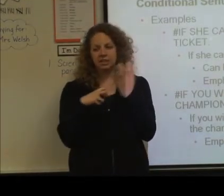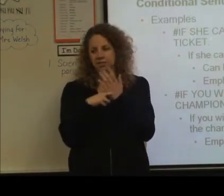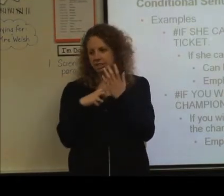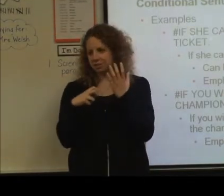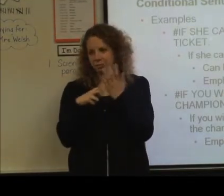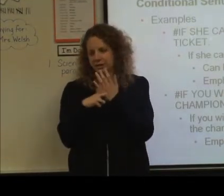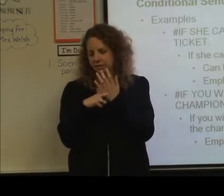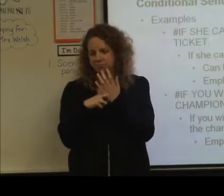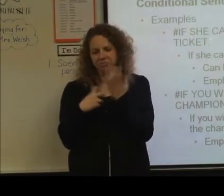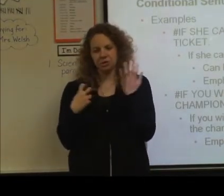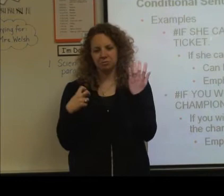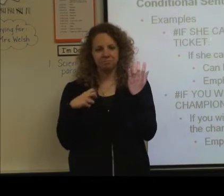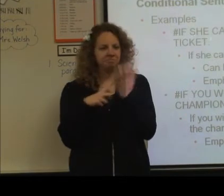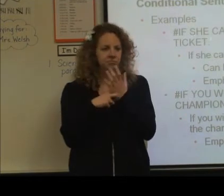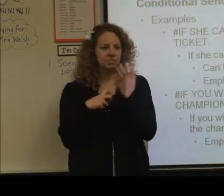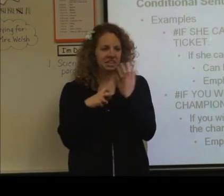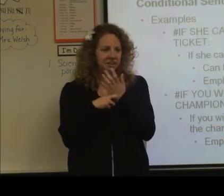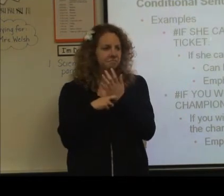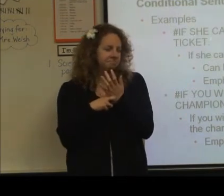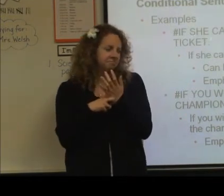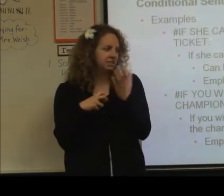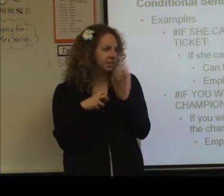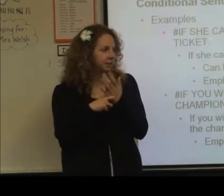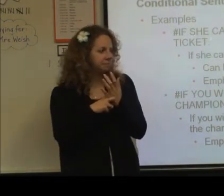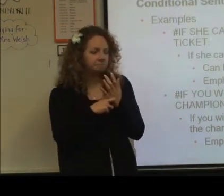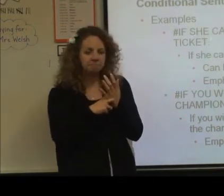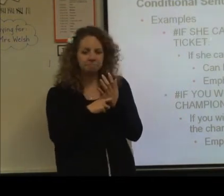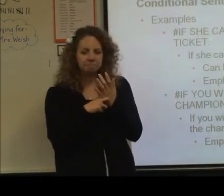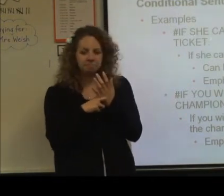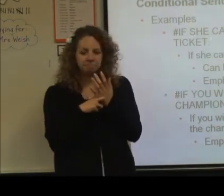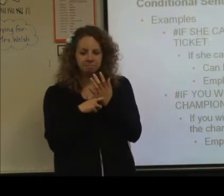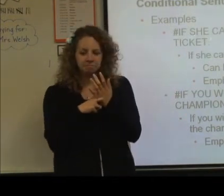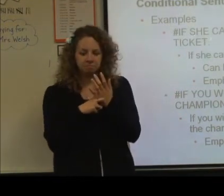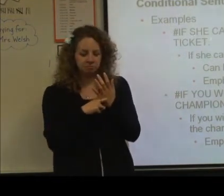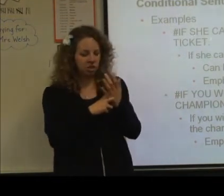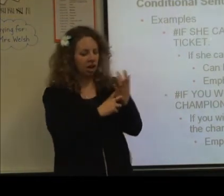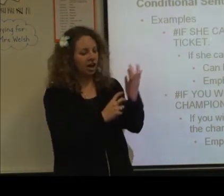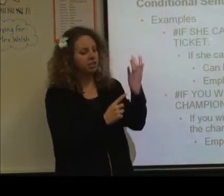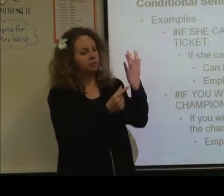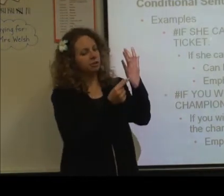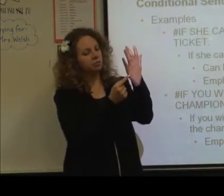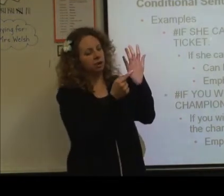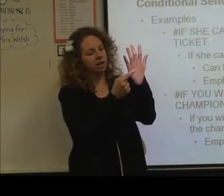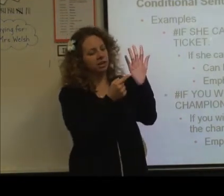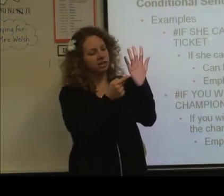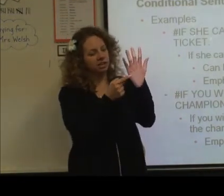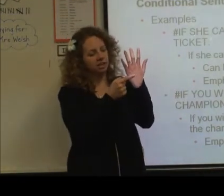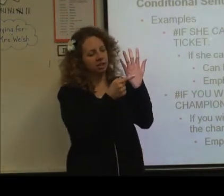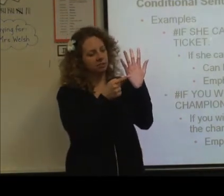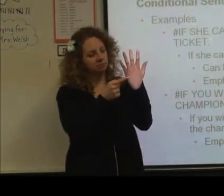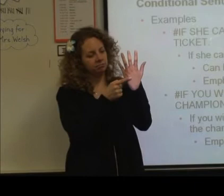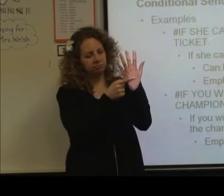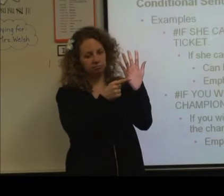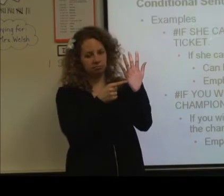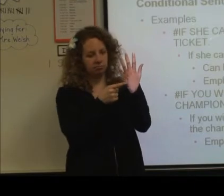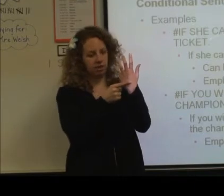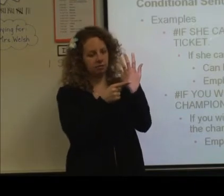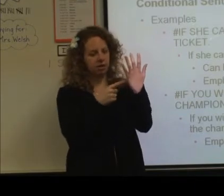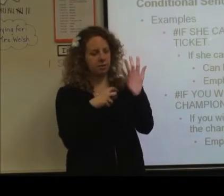I've seen it done twice. So ticket. So where do you do it? I do it right here, like right about